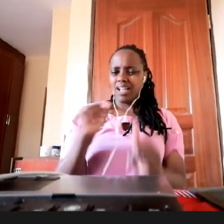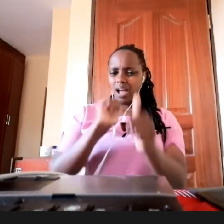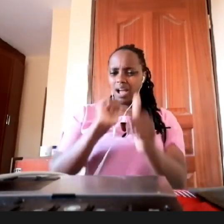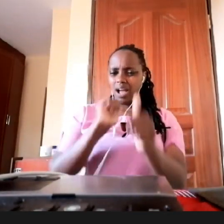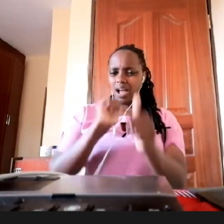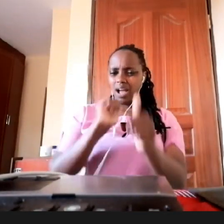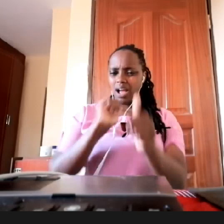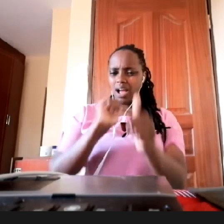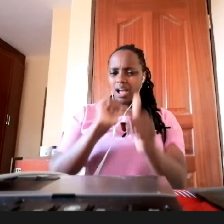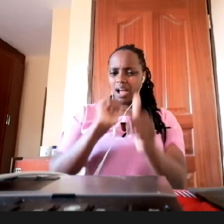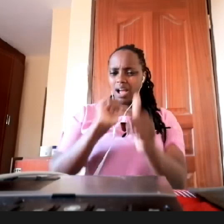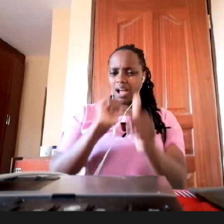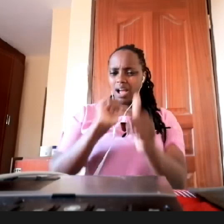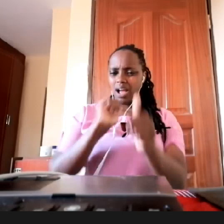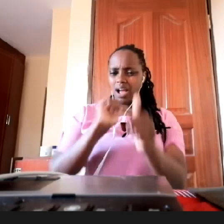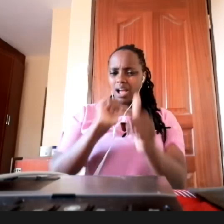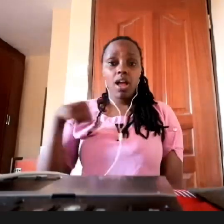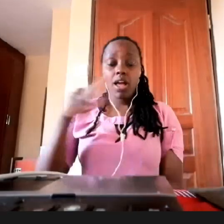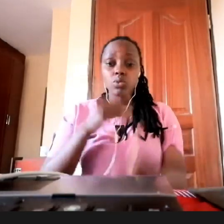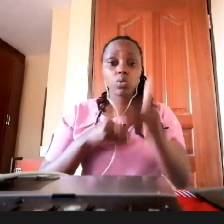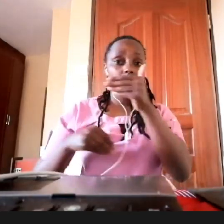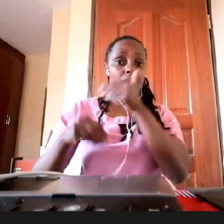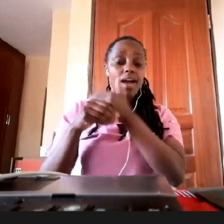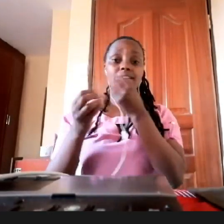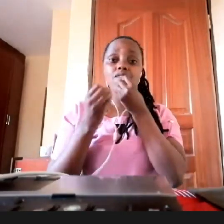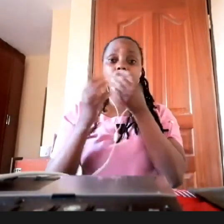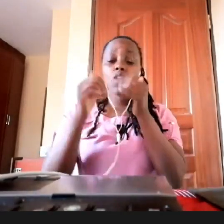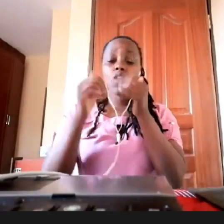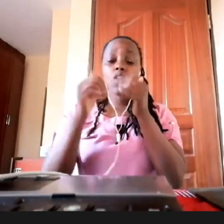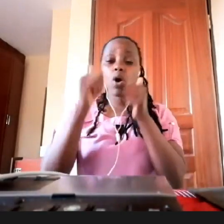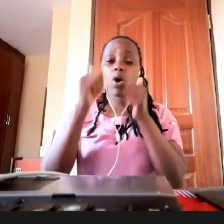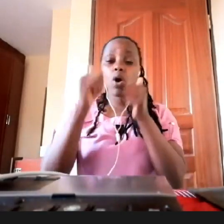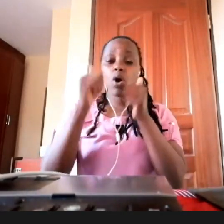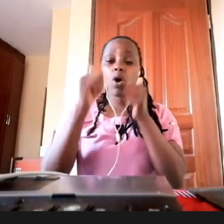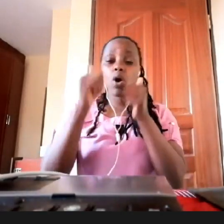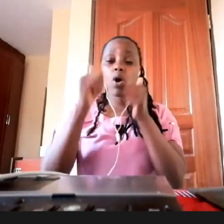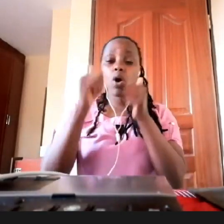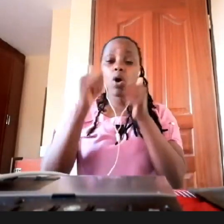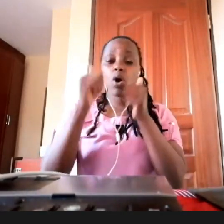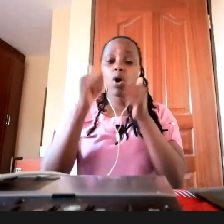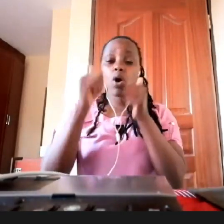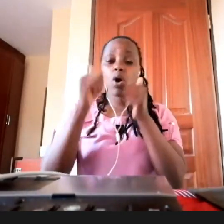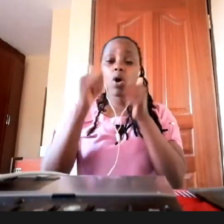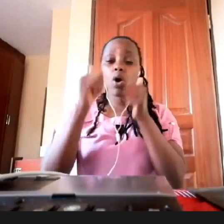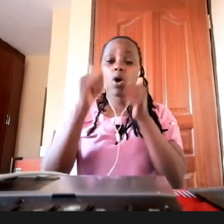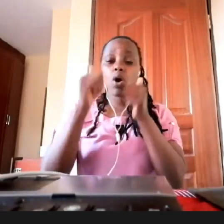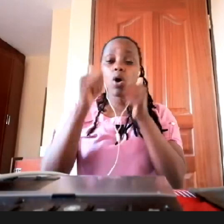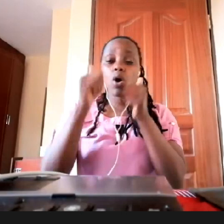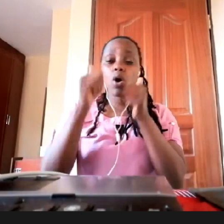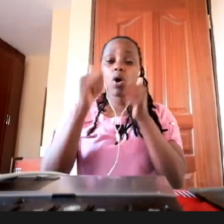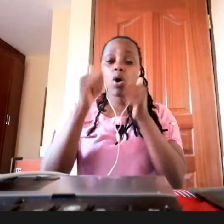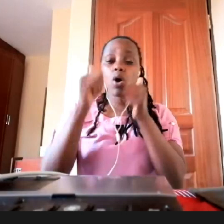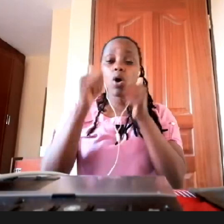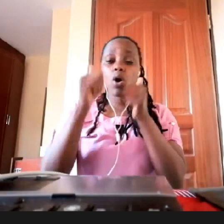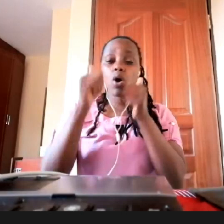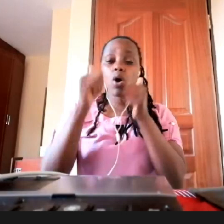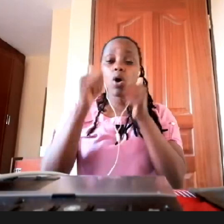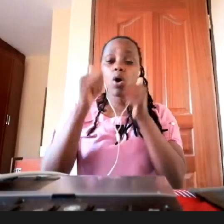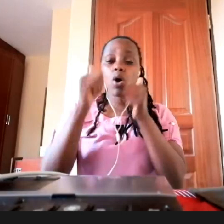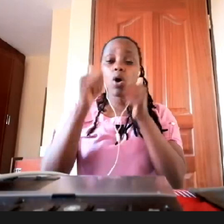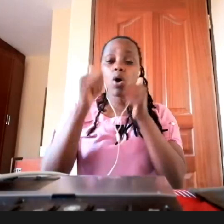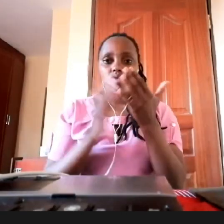in any way. We are adding information that is not present in the report. We are clarifying the figures that have been submitted by the